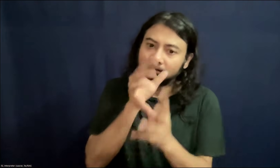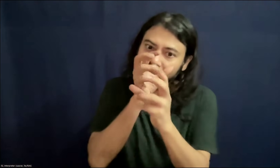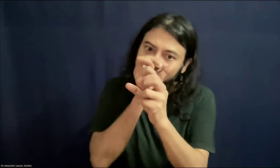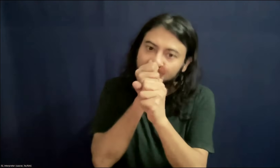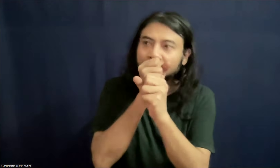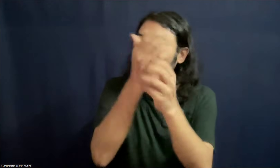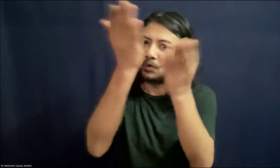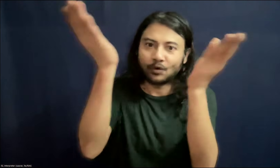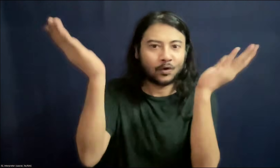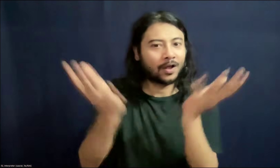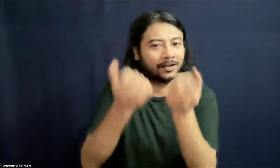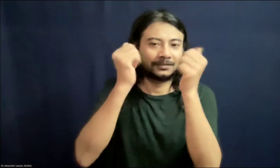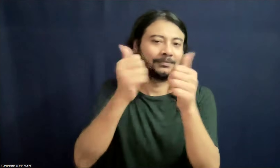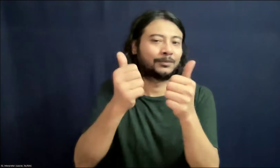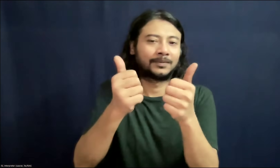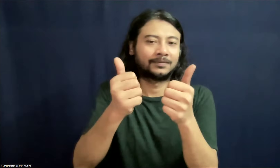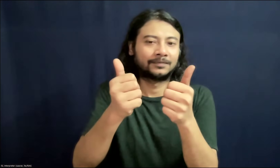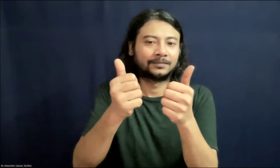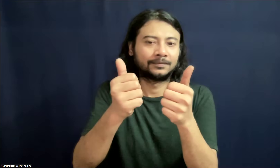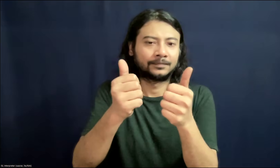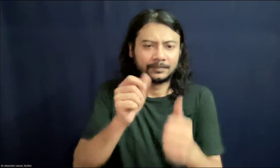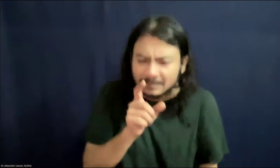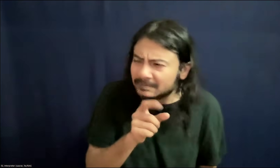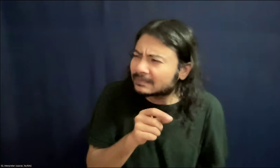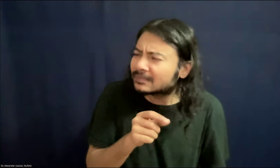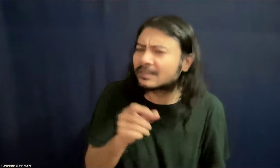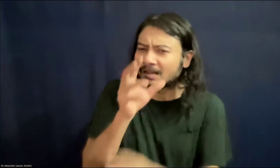So point is that if it is confidential, then why is Krishna telling us?